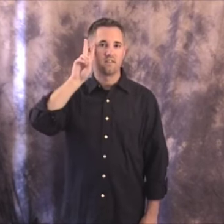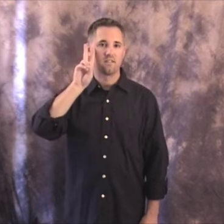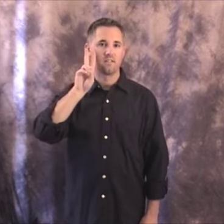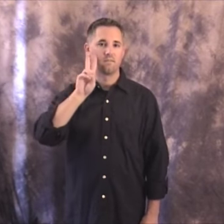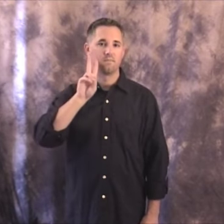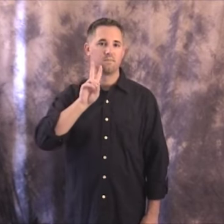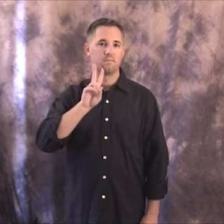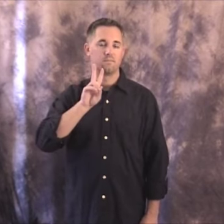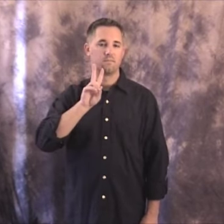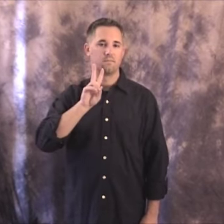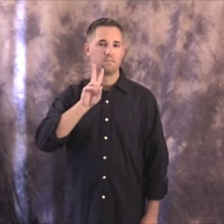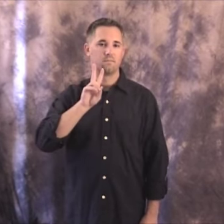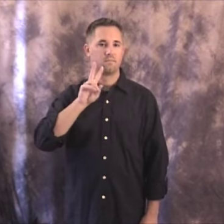this.